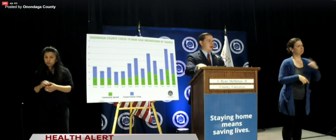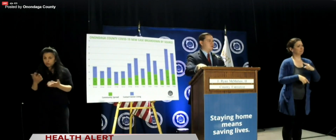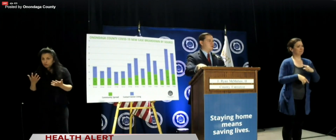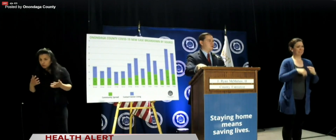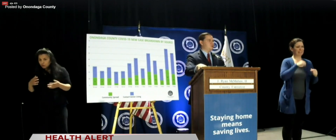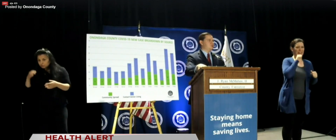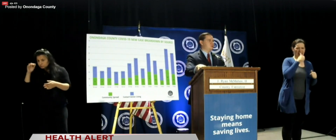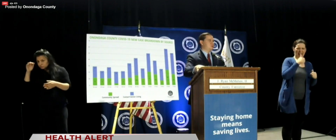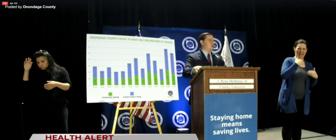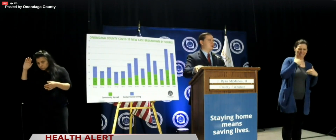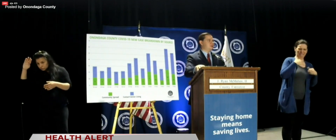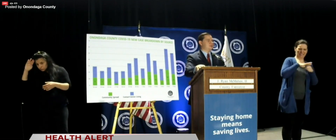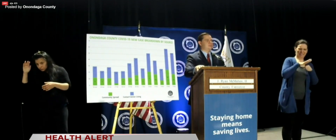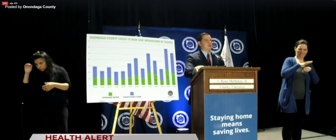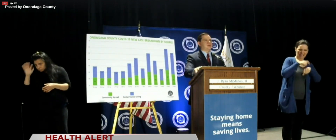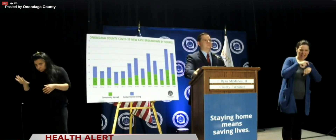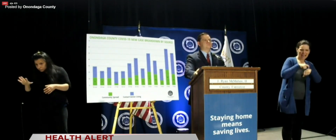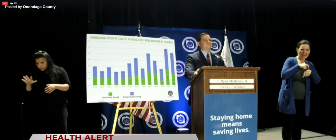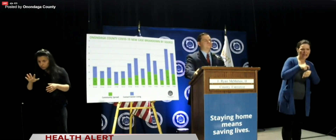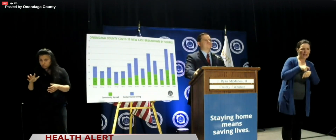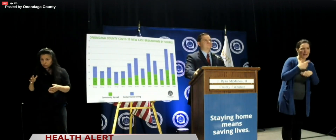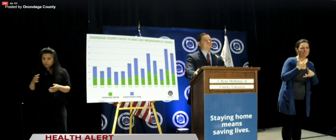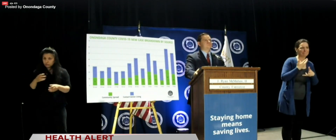those conversations, Tim.